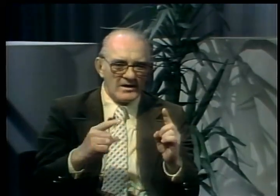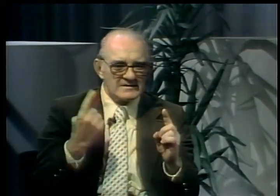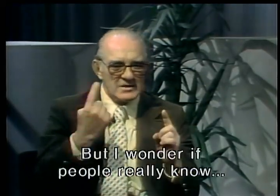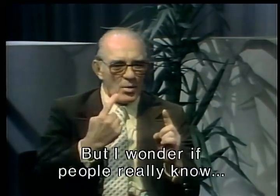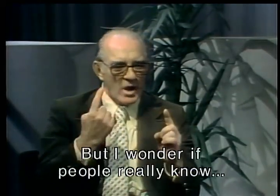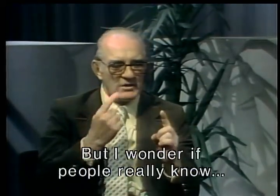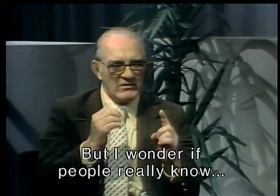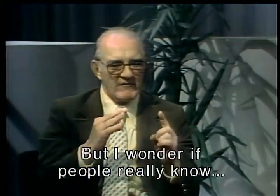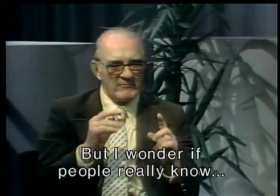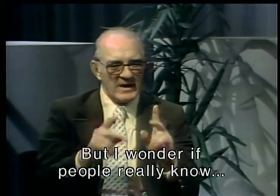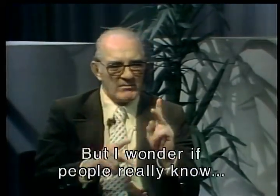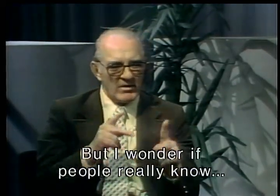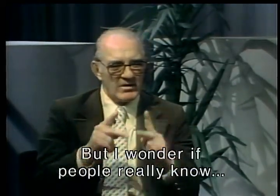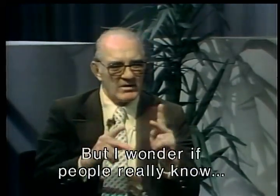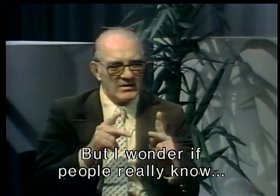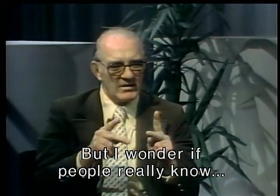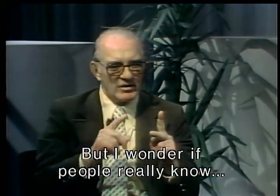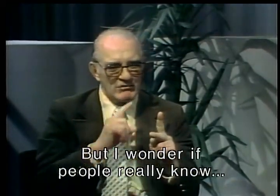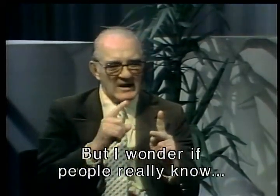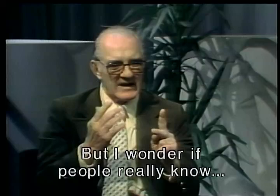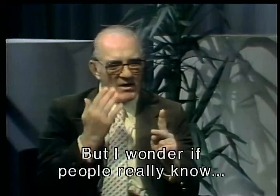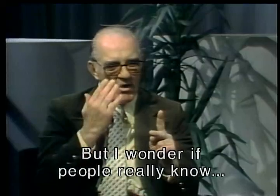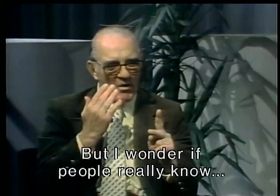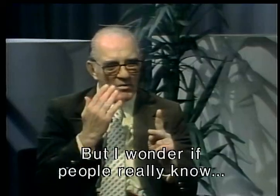So I wonder if people really